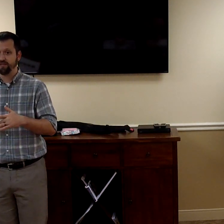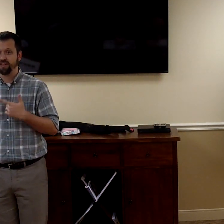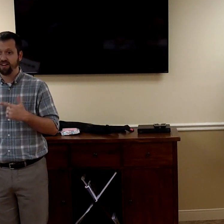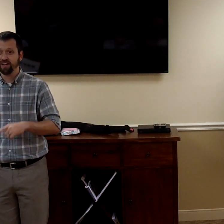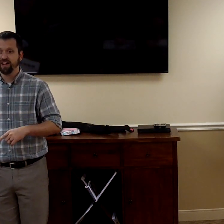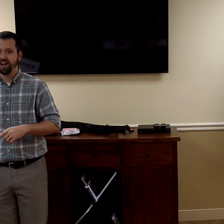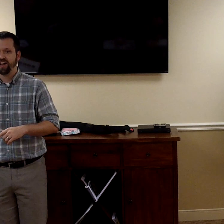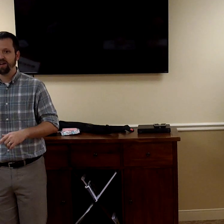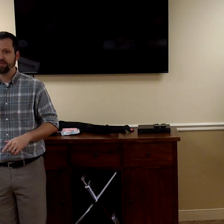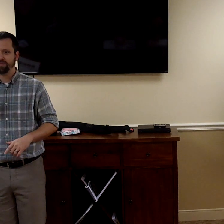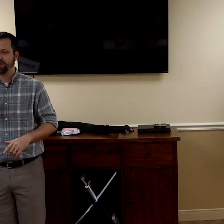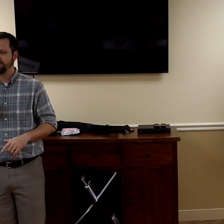there. Pearson.